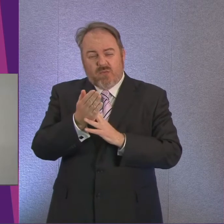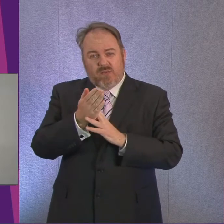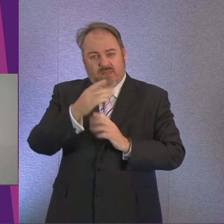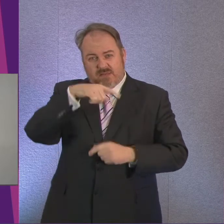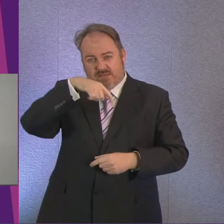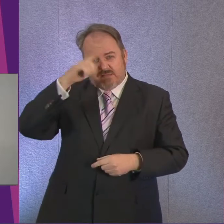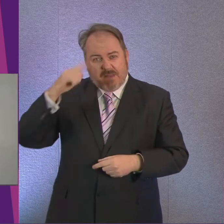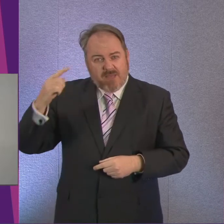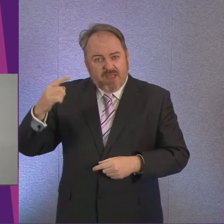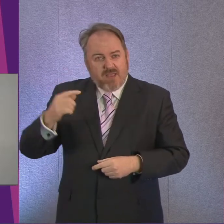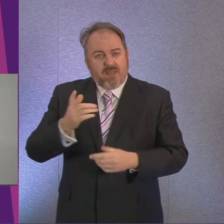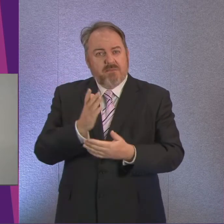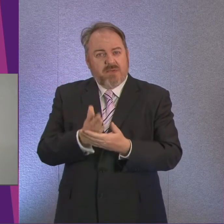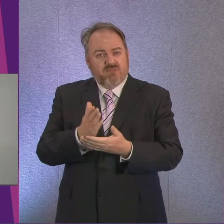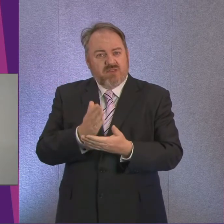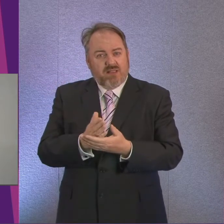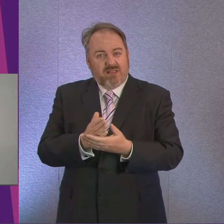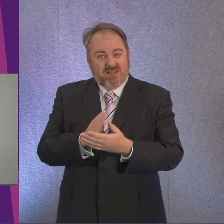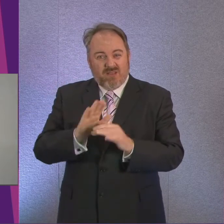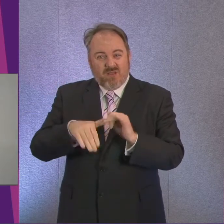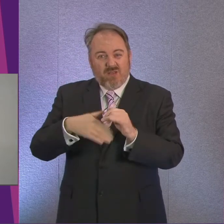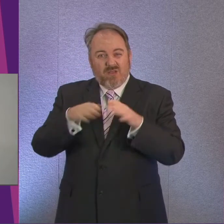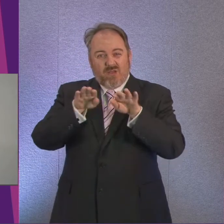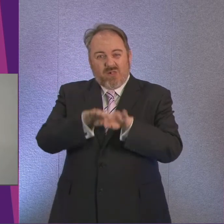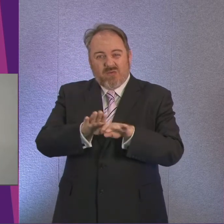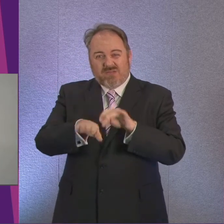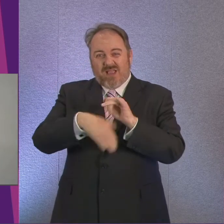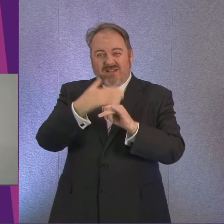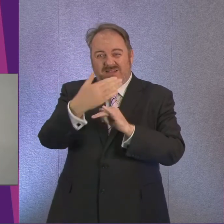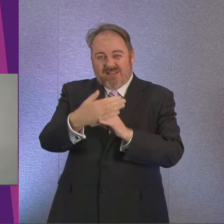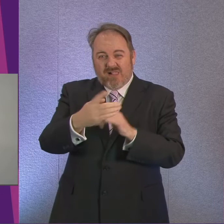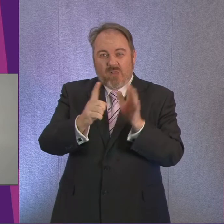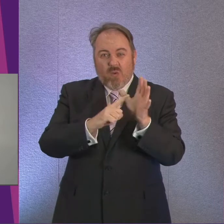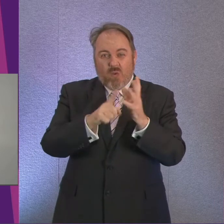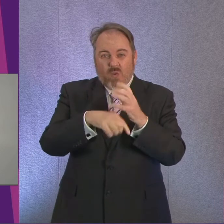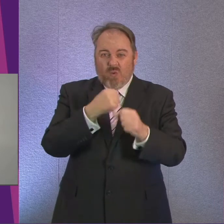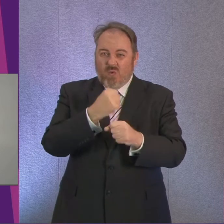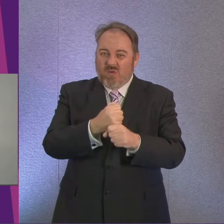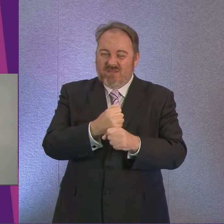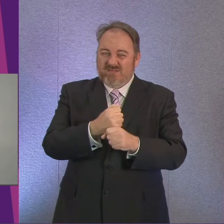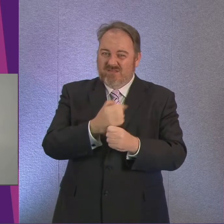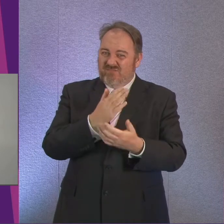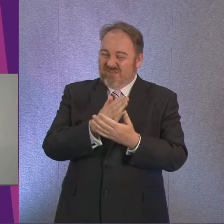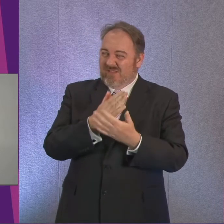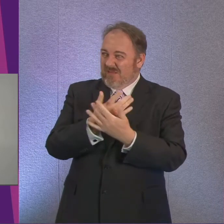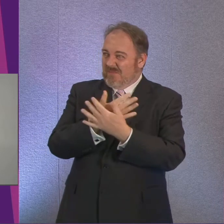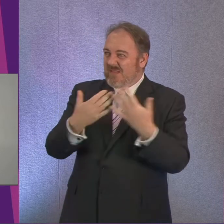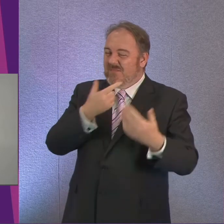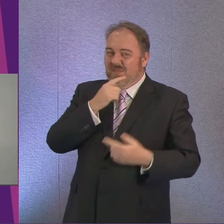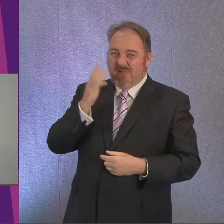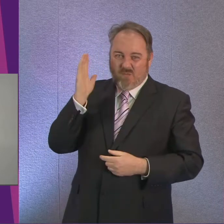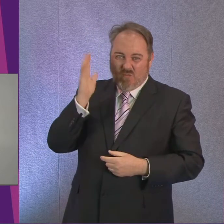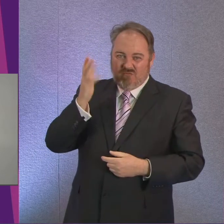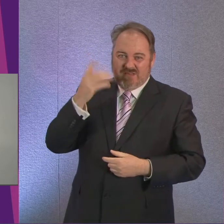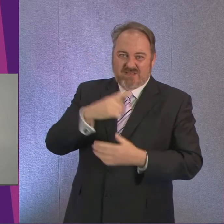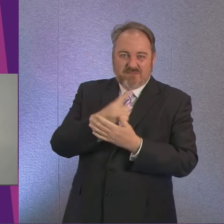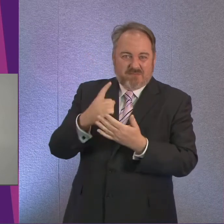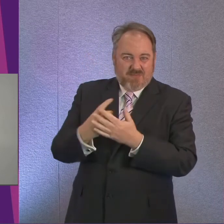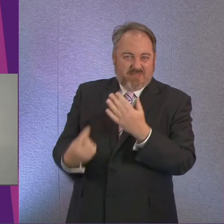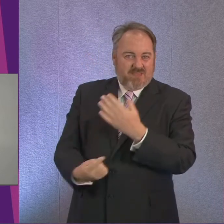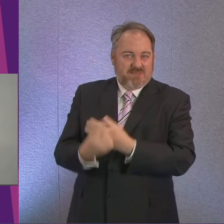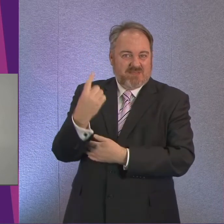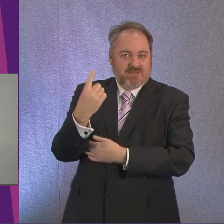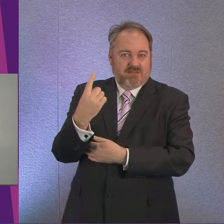of them remaining closed until August is of concern to many. Given that a review of restrictions will take place every